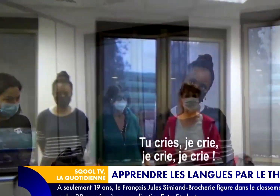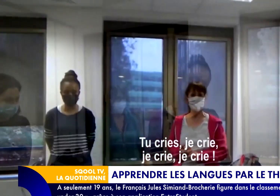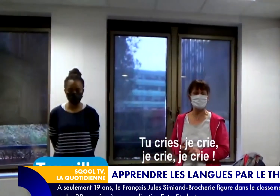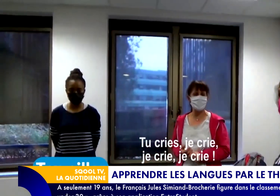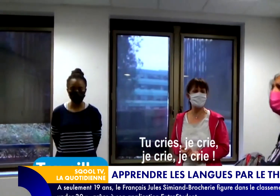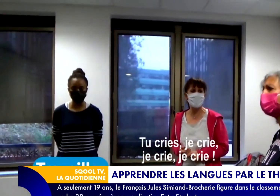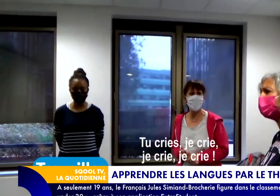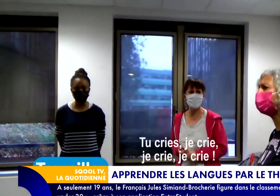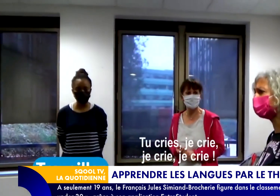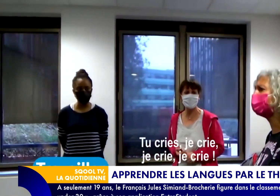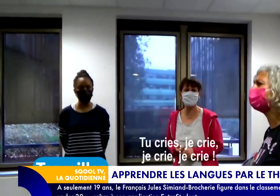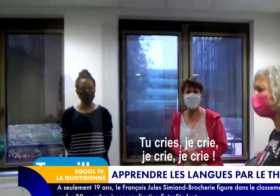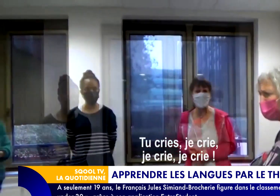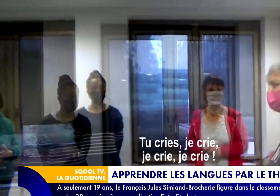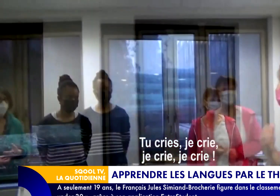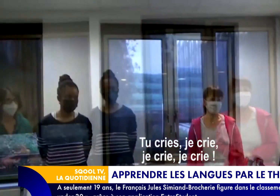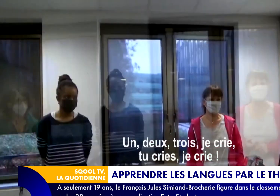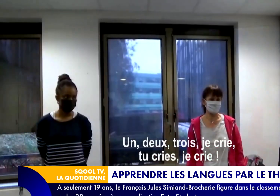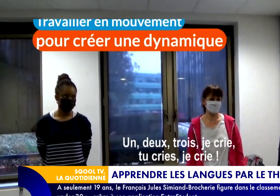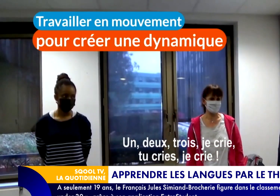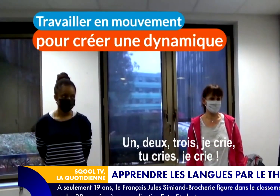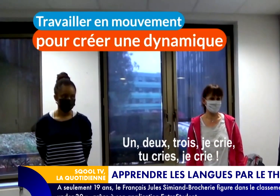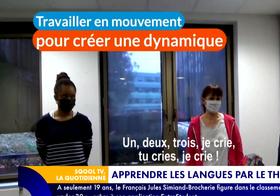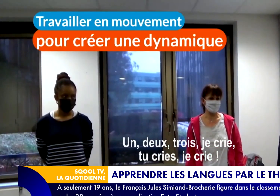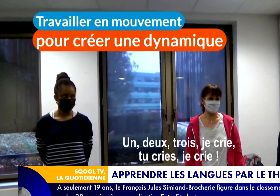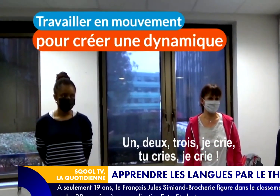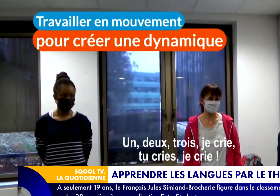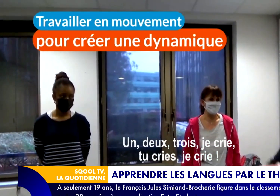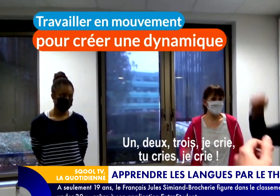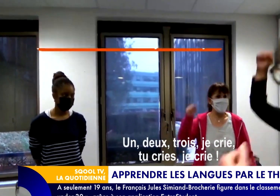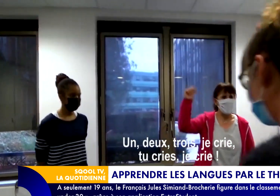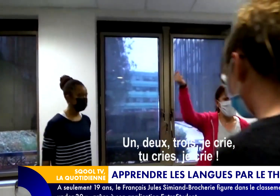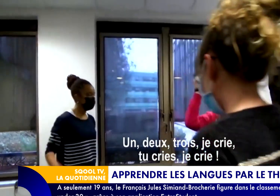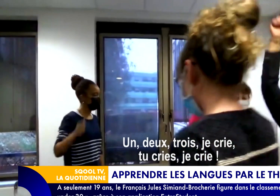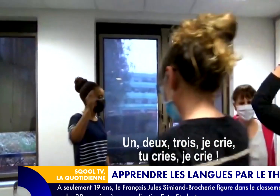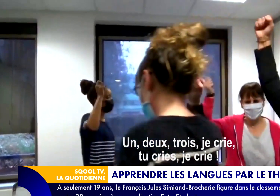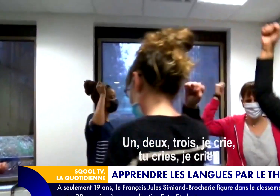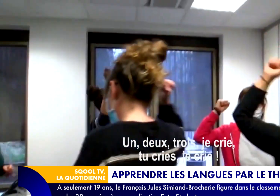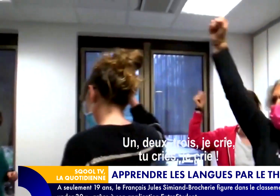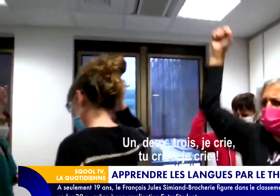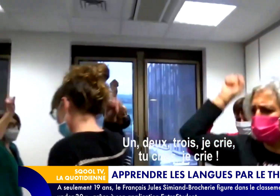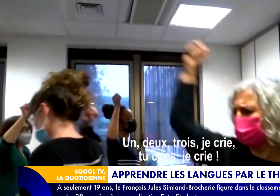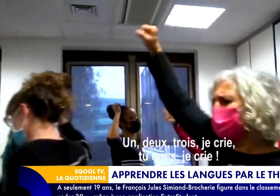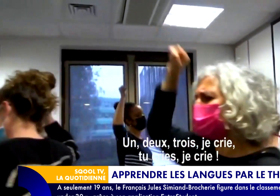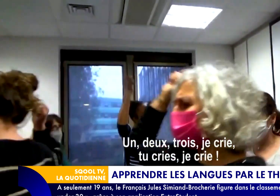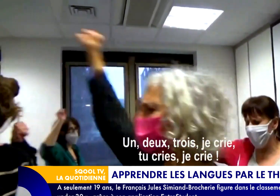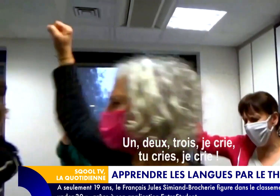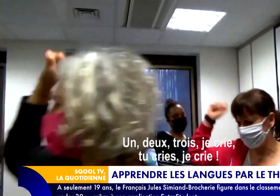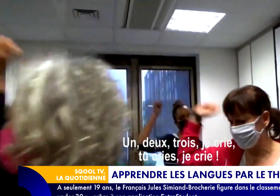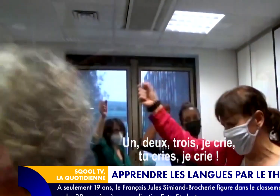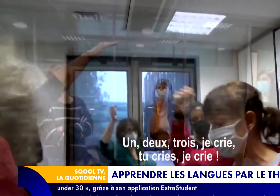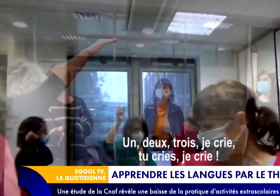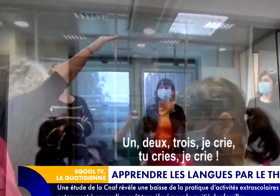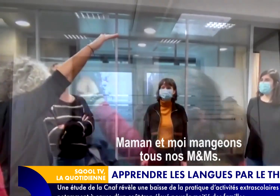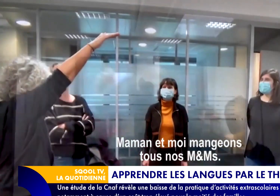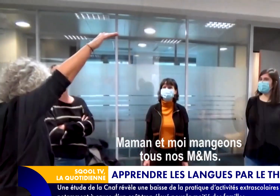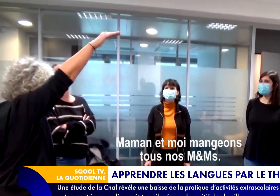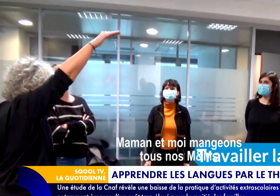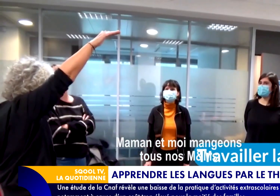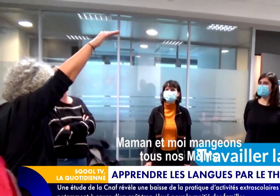Pineapple. Scream, you scream, we all scream for ice cream. One, two, three. Ice cream, you scream, we all scream for ice cream. Mommy made